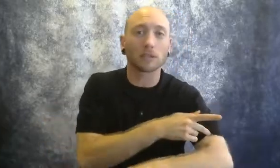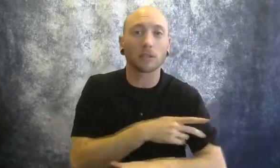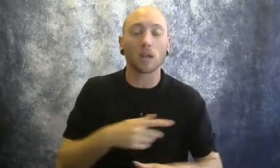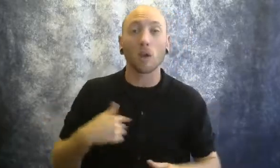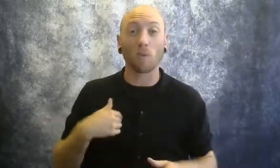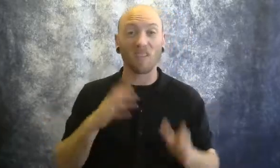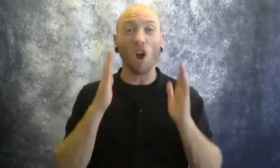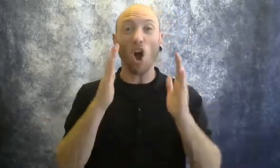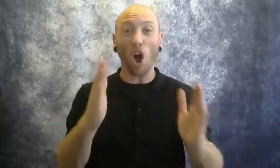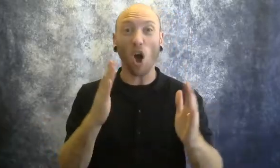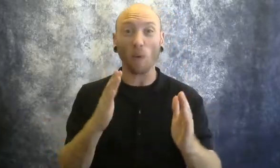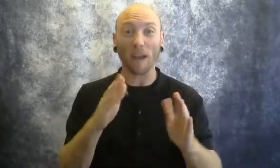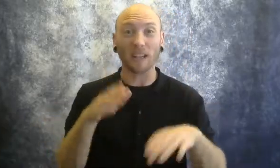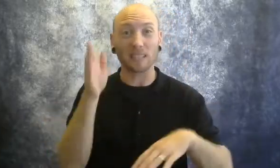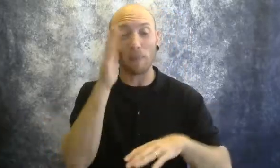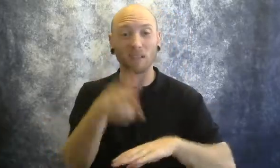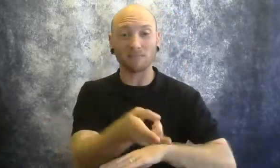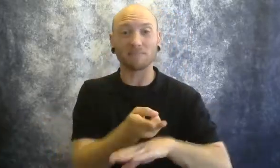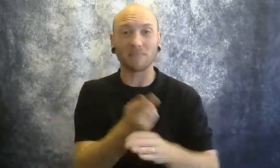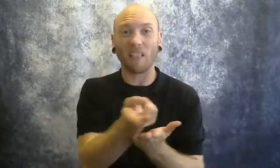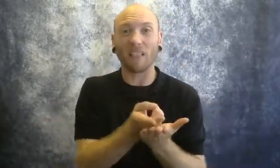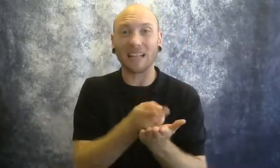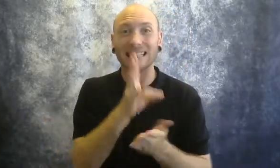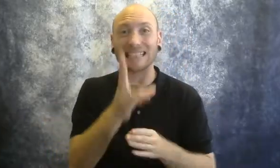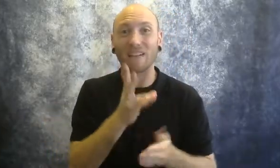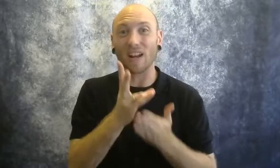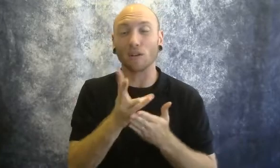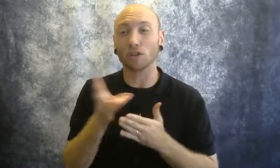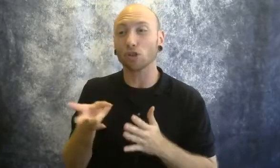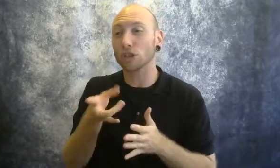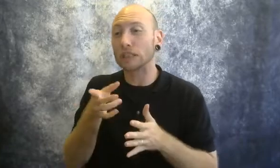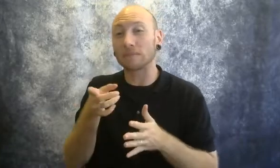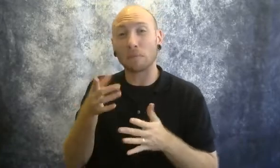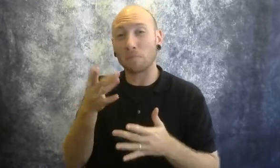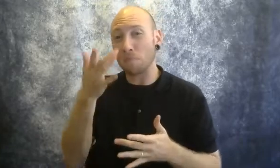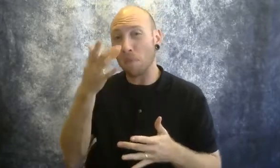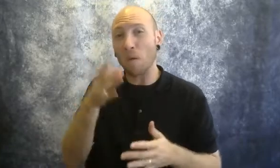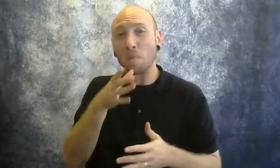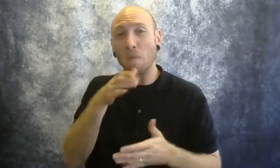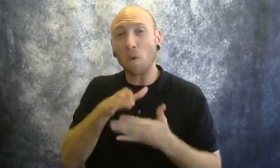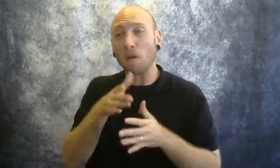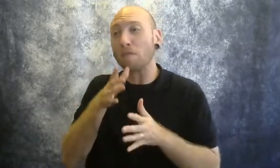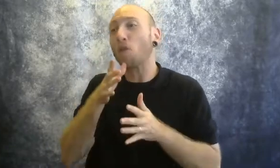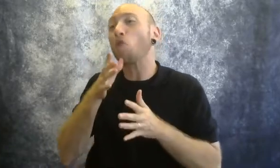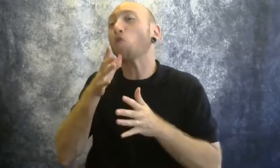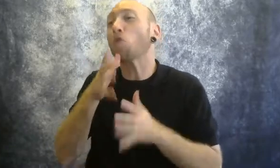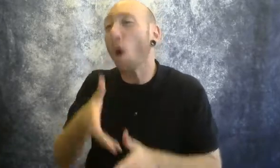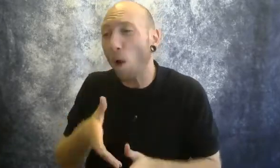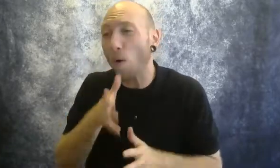so busy. We laid in the hallway for 7 hours. She got so sick, she threw up all over her place in that